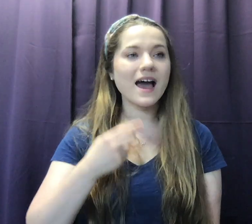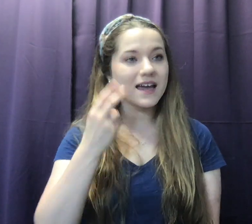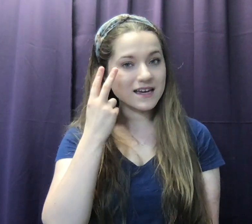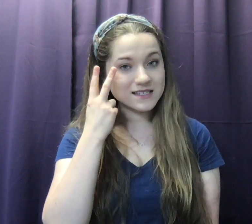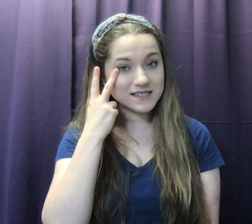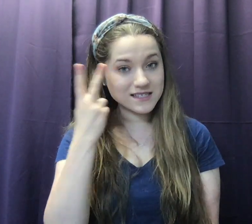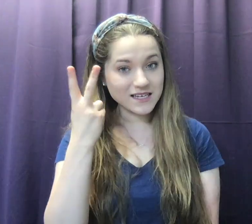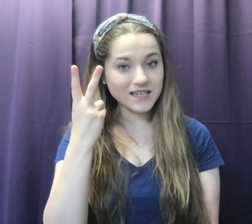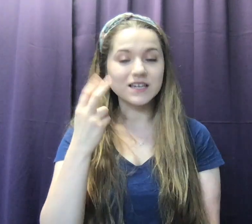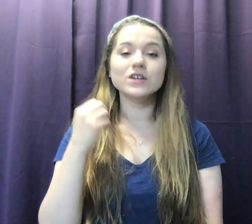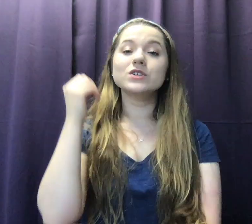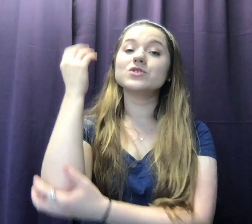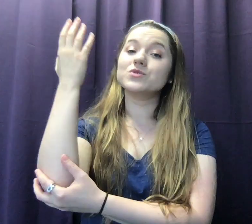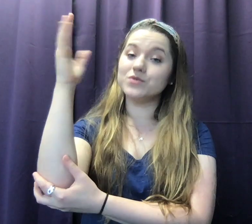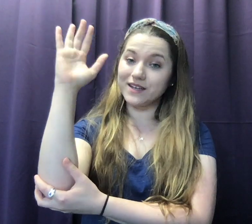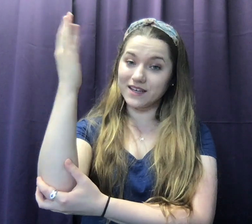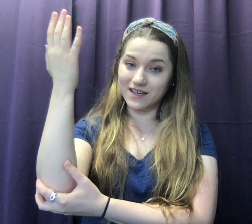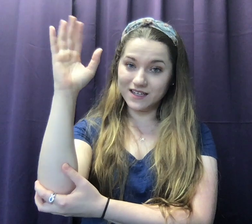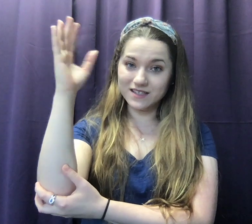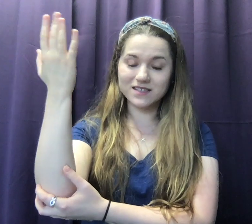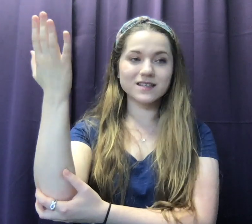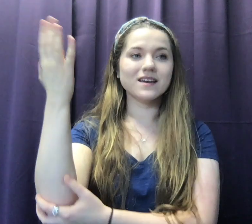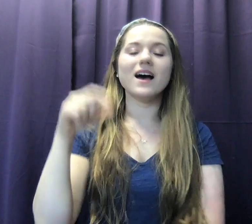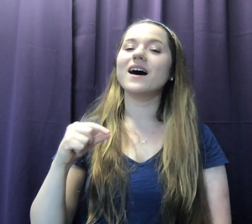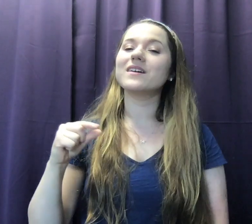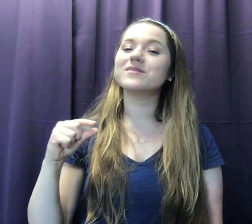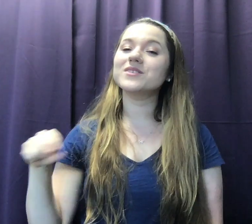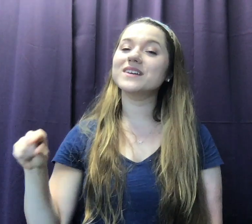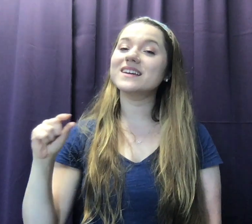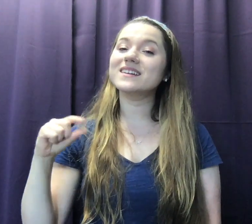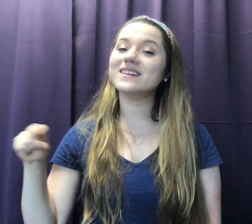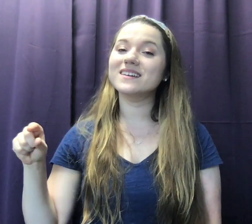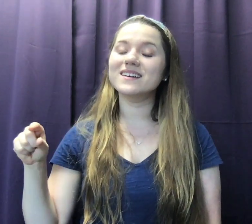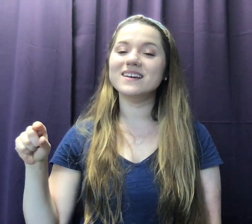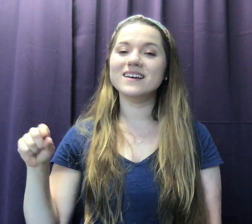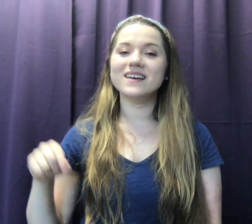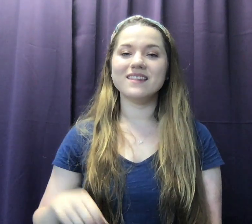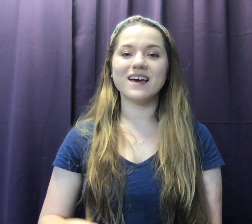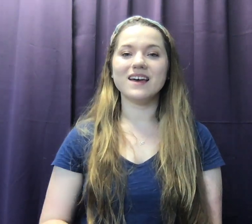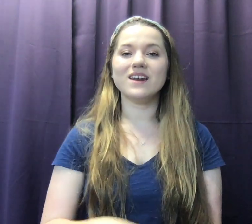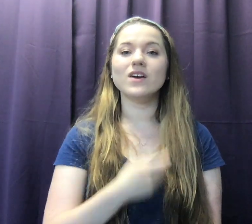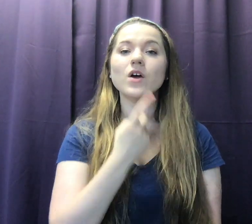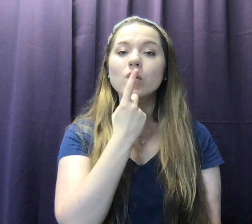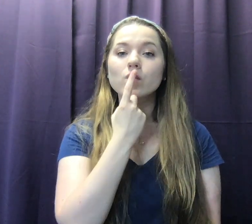I see trees of green, then